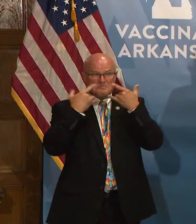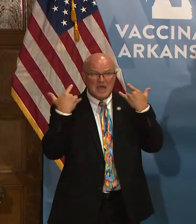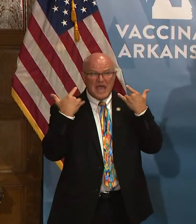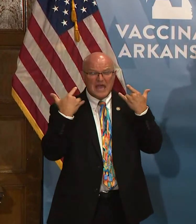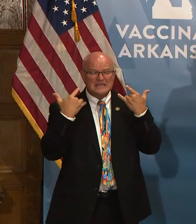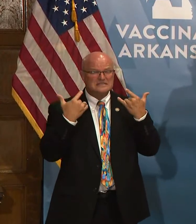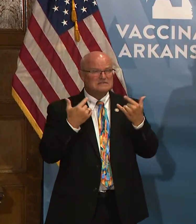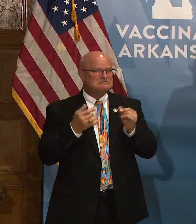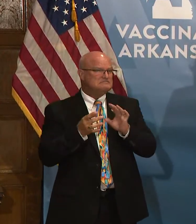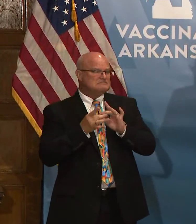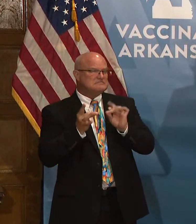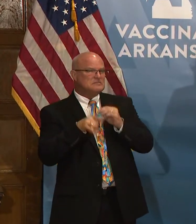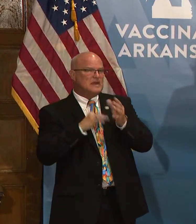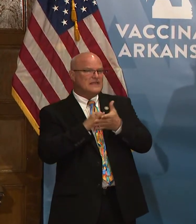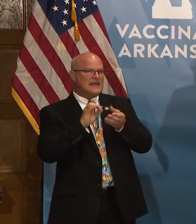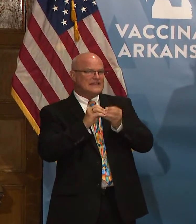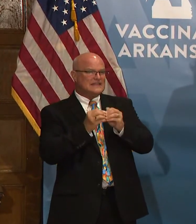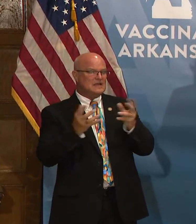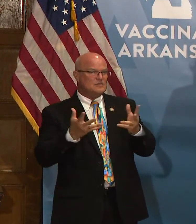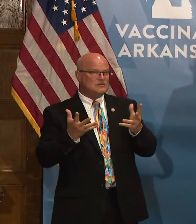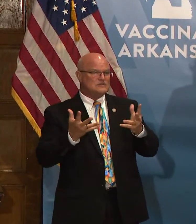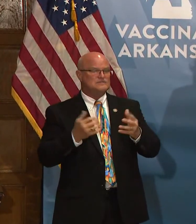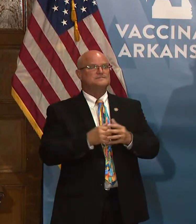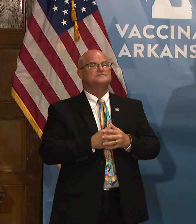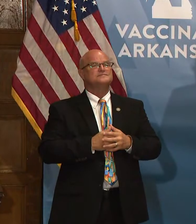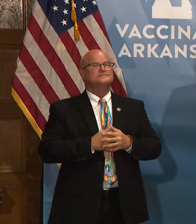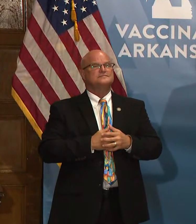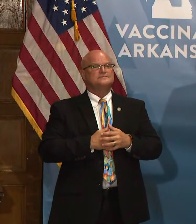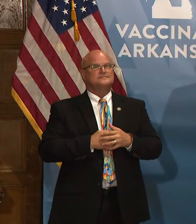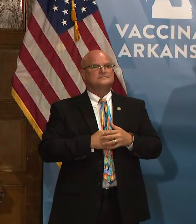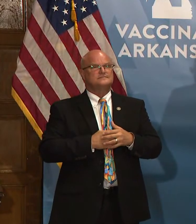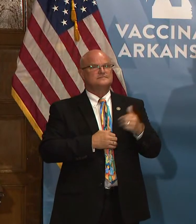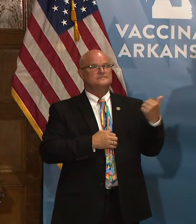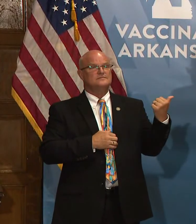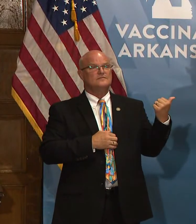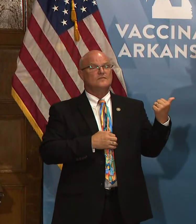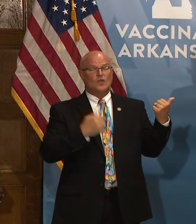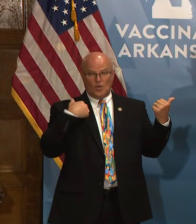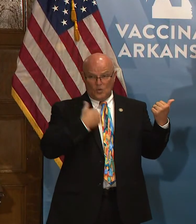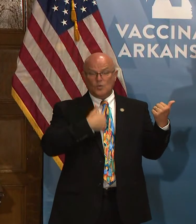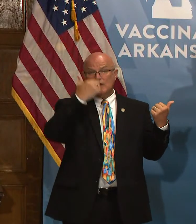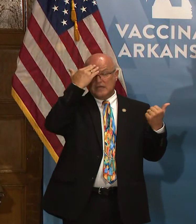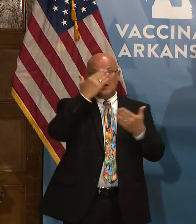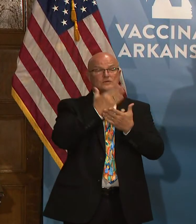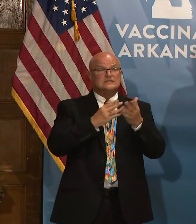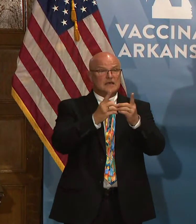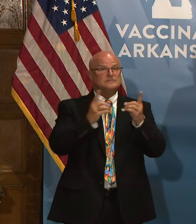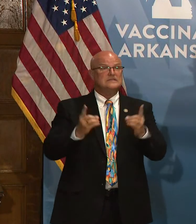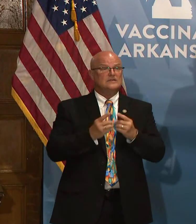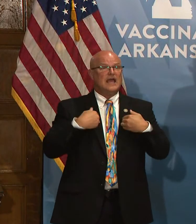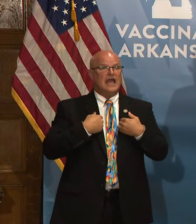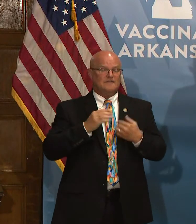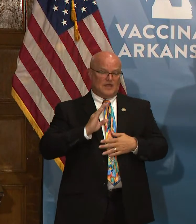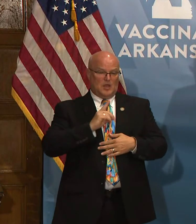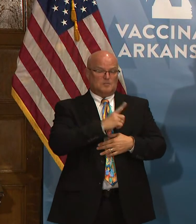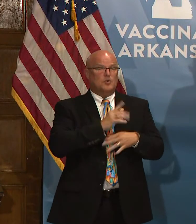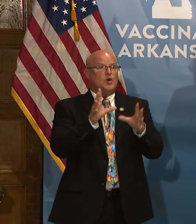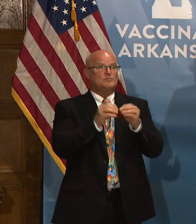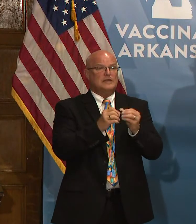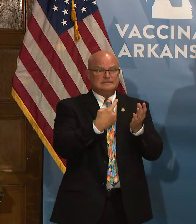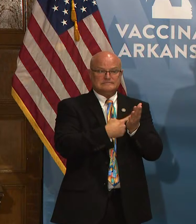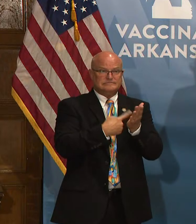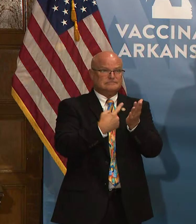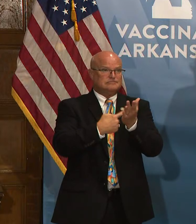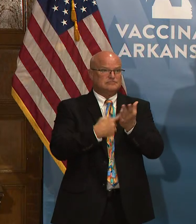have any update in terms of what the numbers are statewide? No, we know the districts are having board meetings